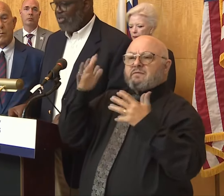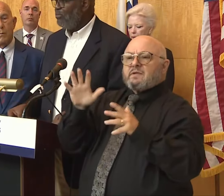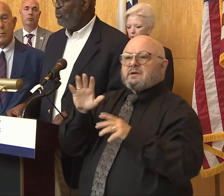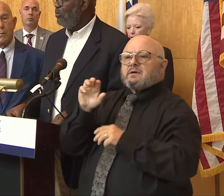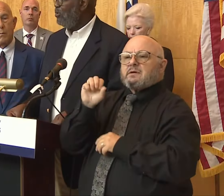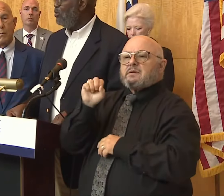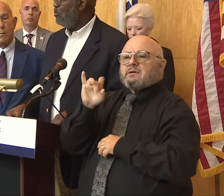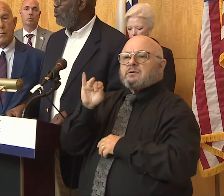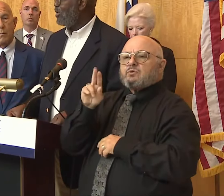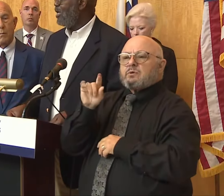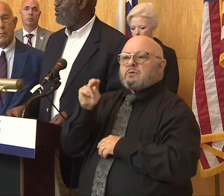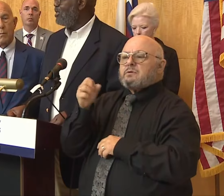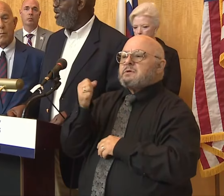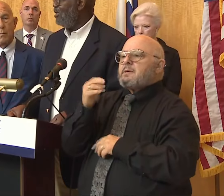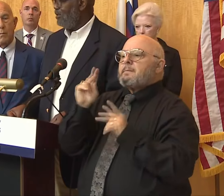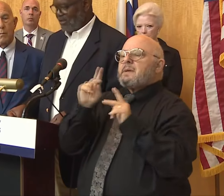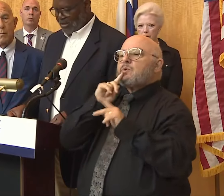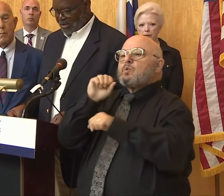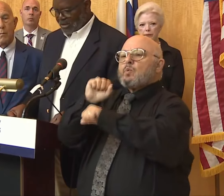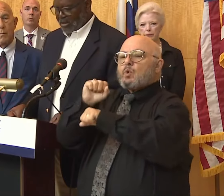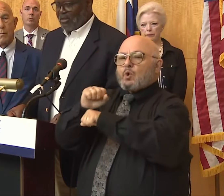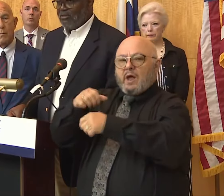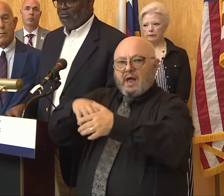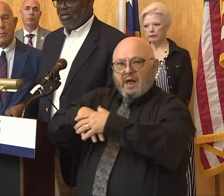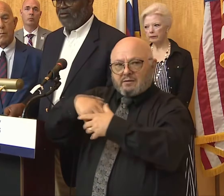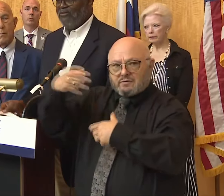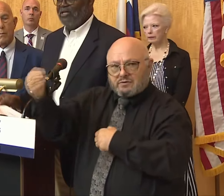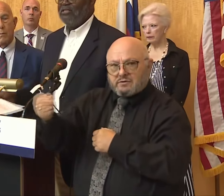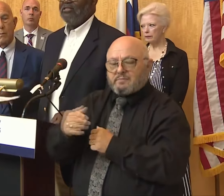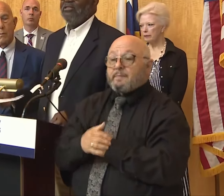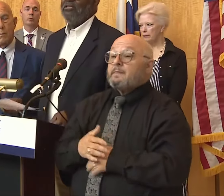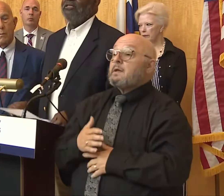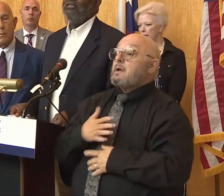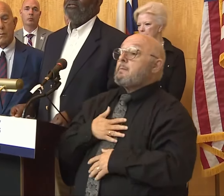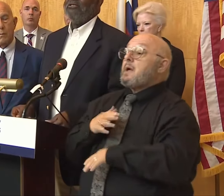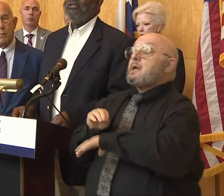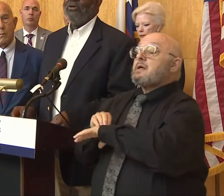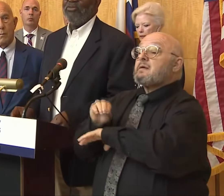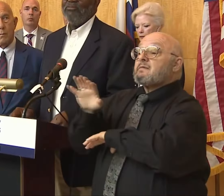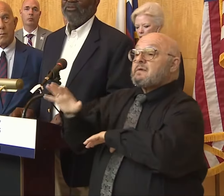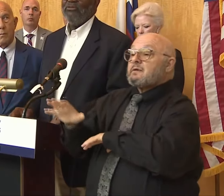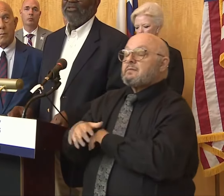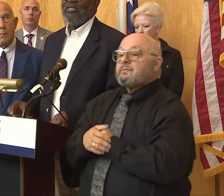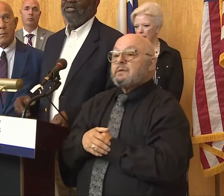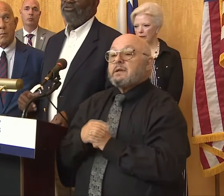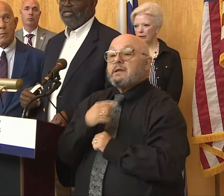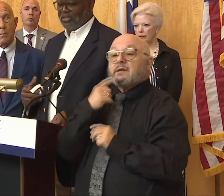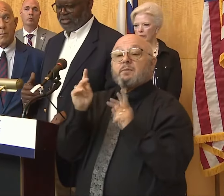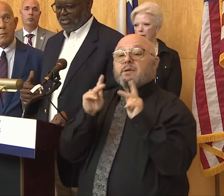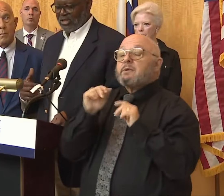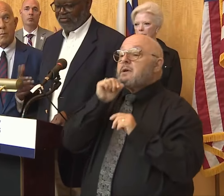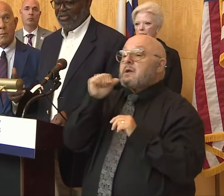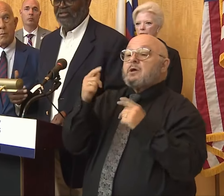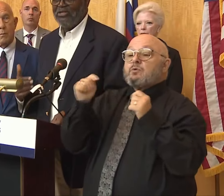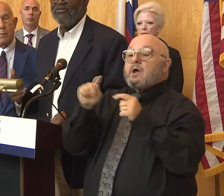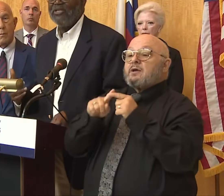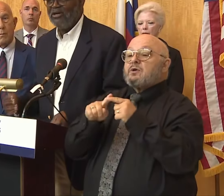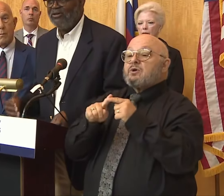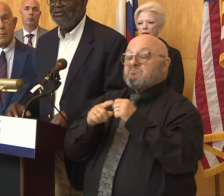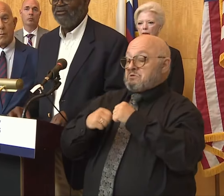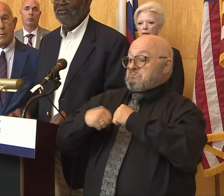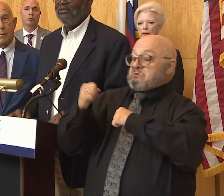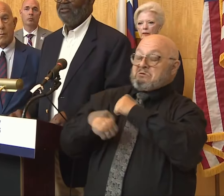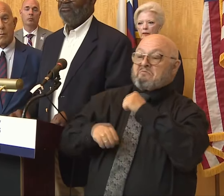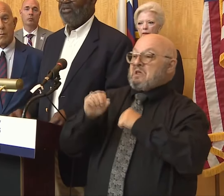certainly people who work outside. My advice is to tell people to not try to tough it